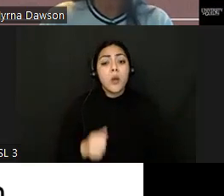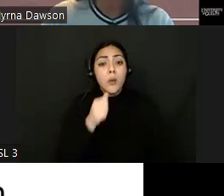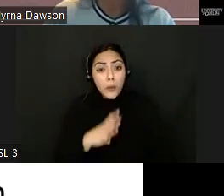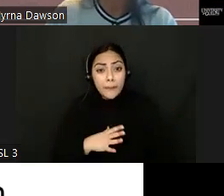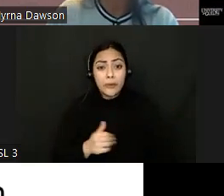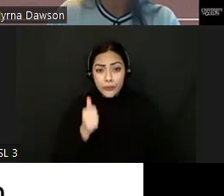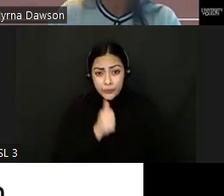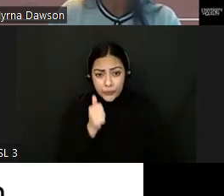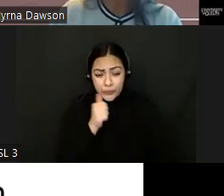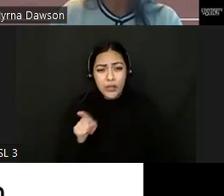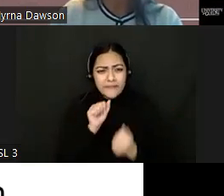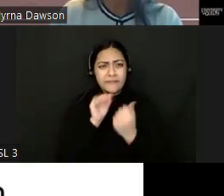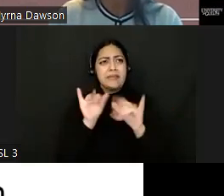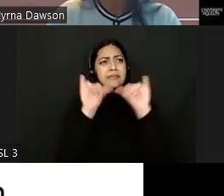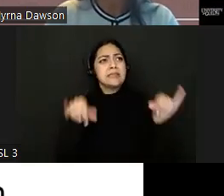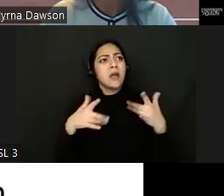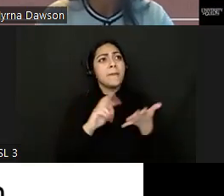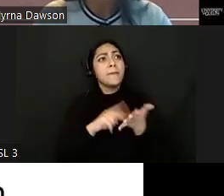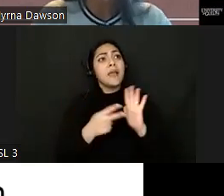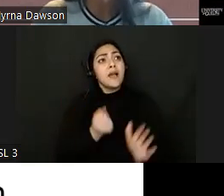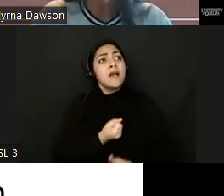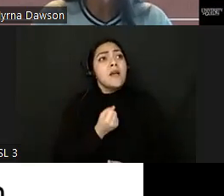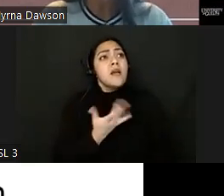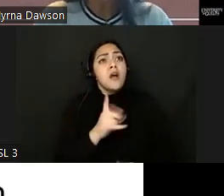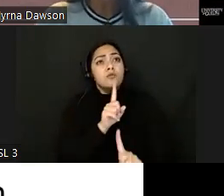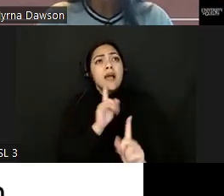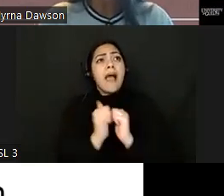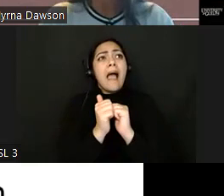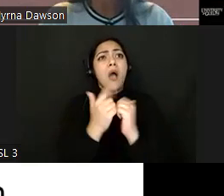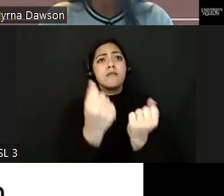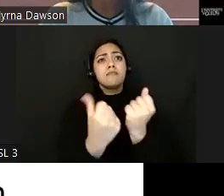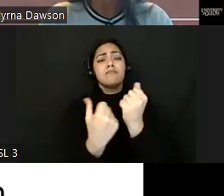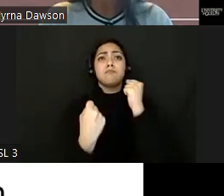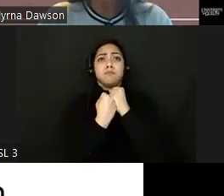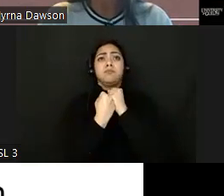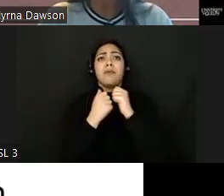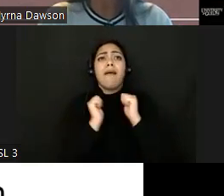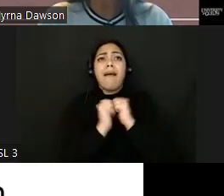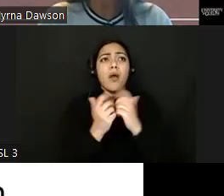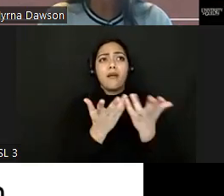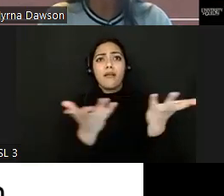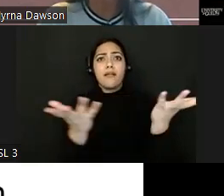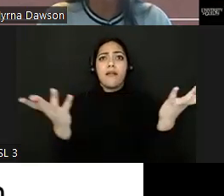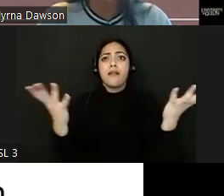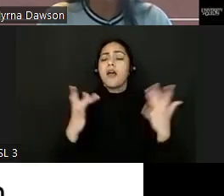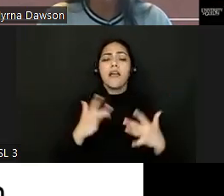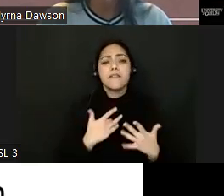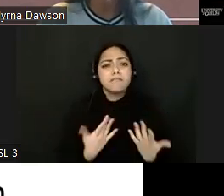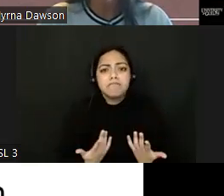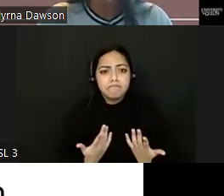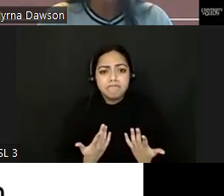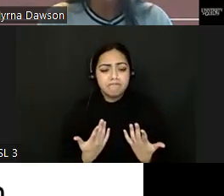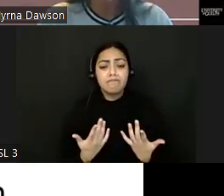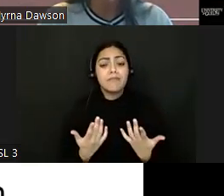respond. For this, I argue it means that many working in these systems, they absolutely know the role played by